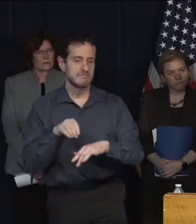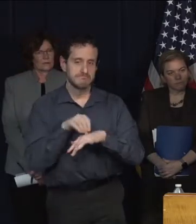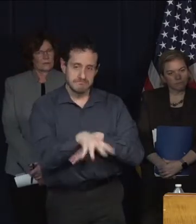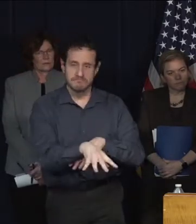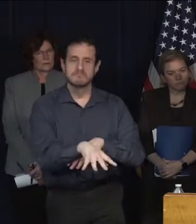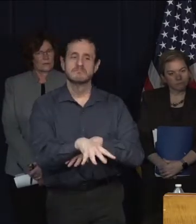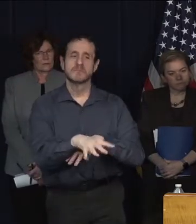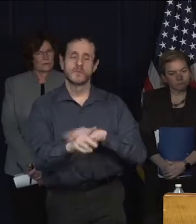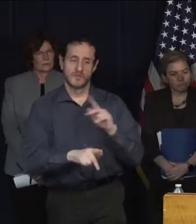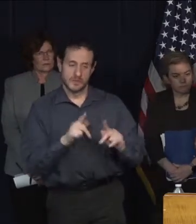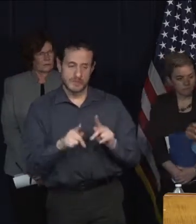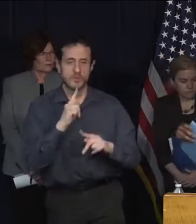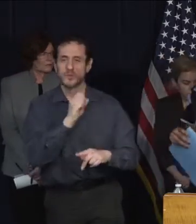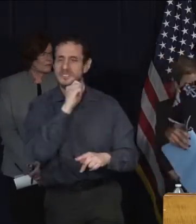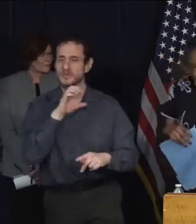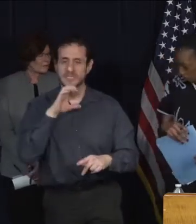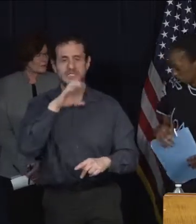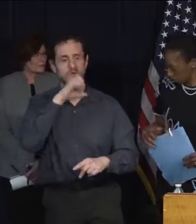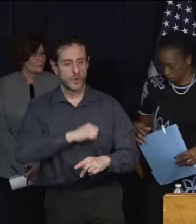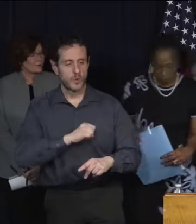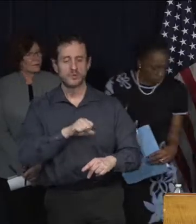vulnerable population. Thank you.